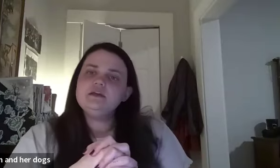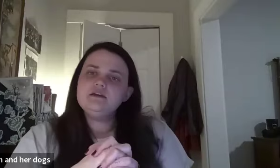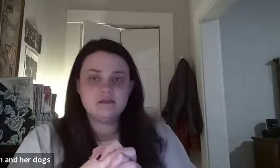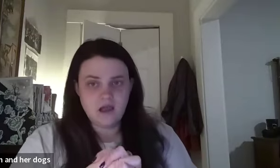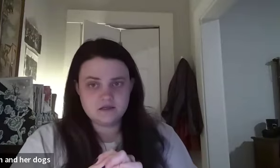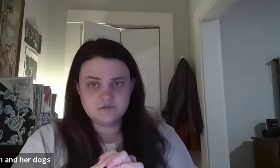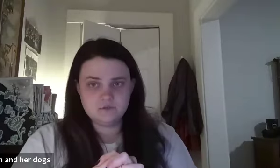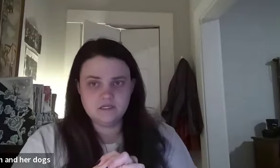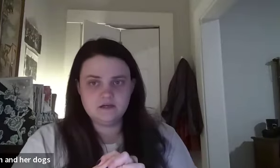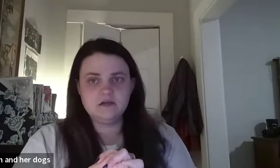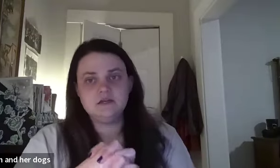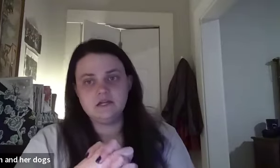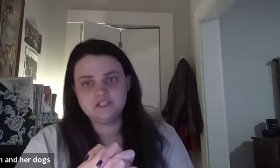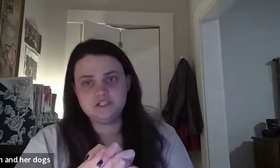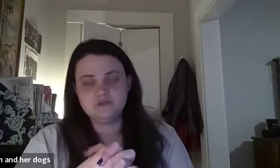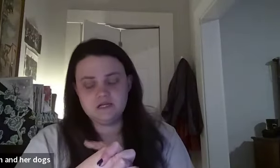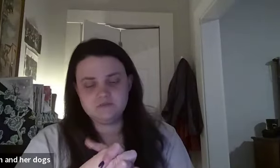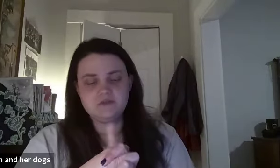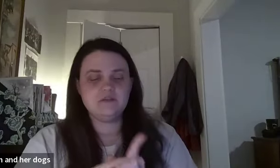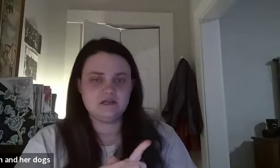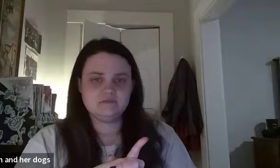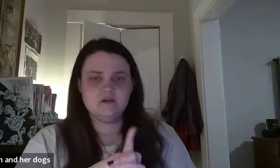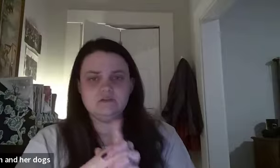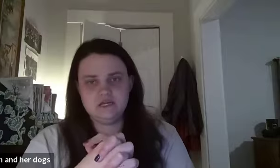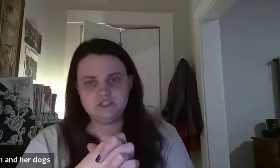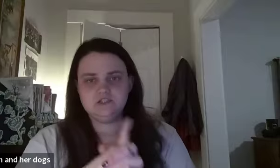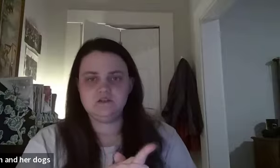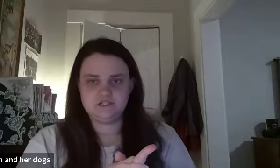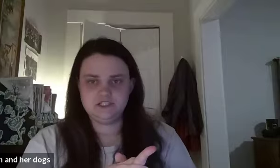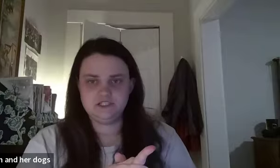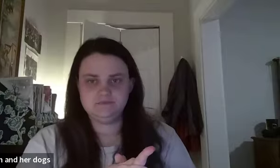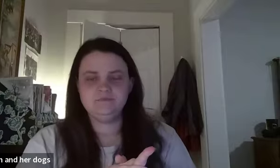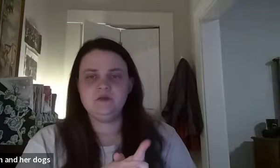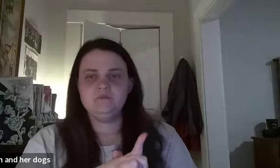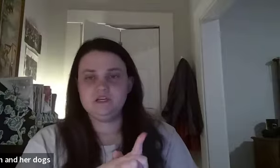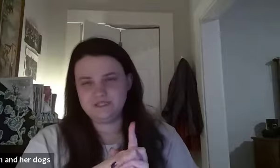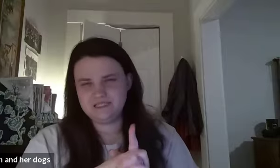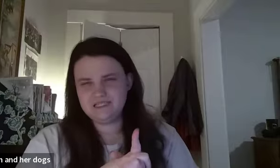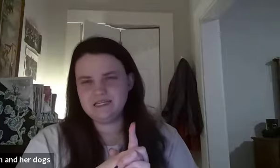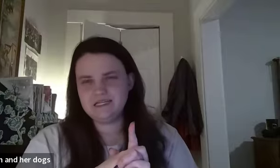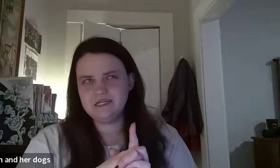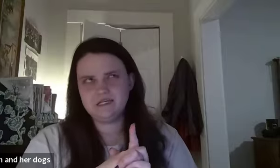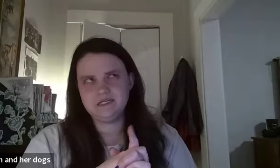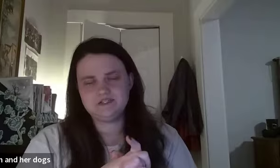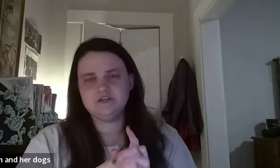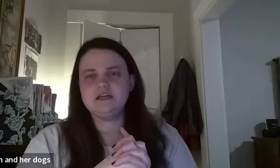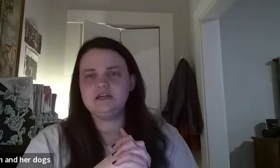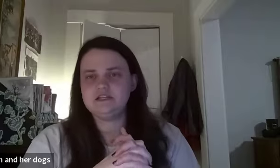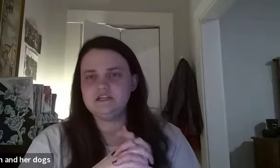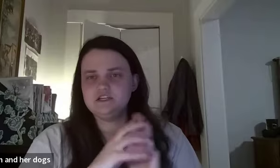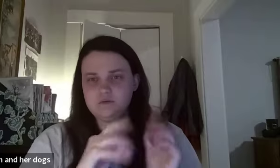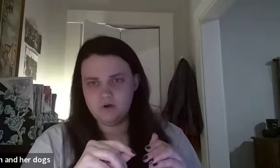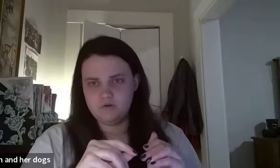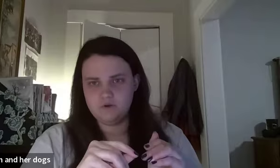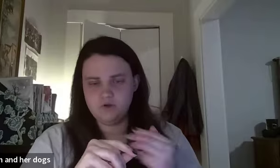week, last week, next month, last month, next year, last year. Because we did yesterday and